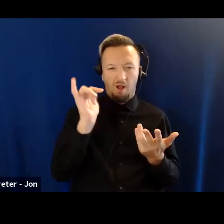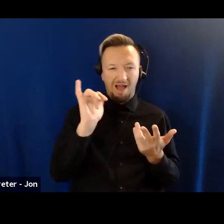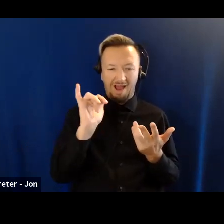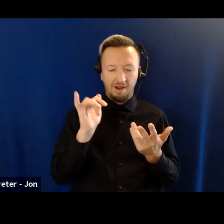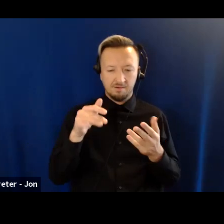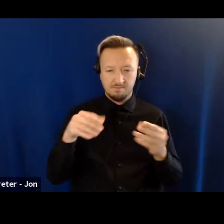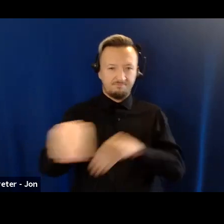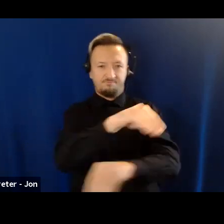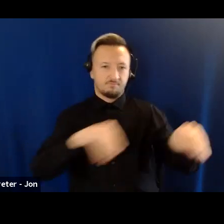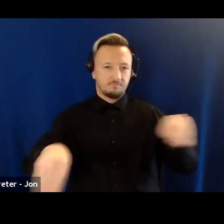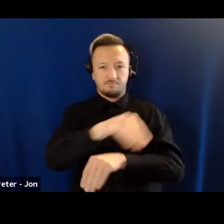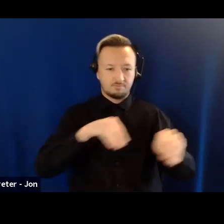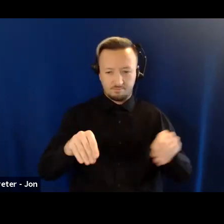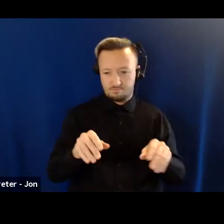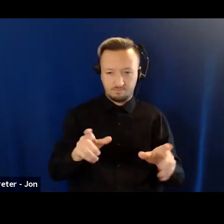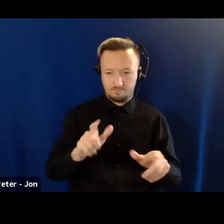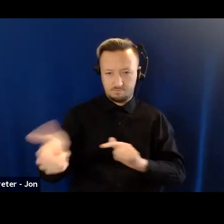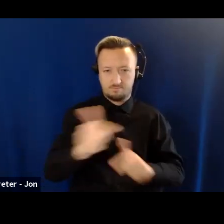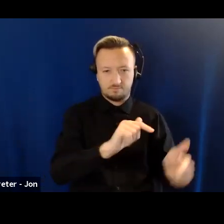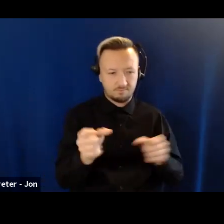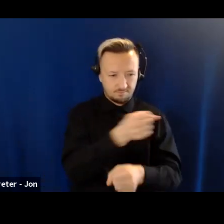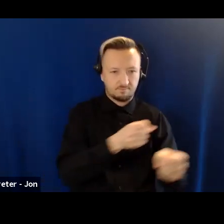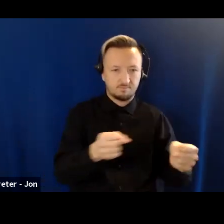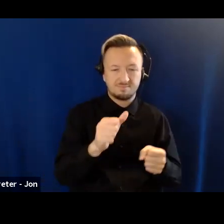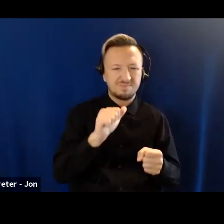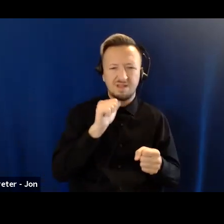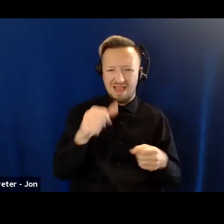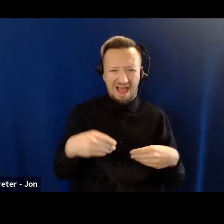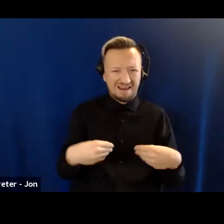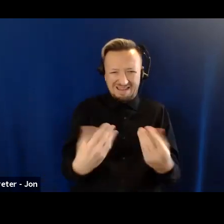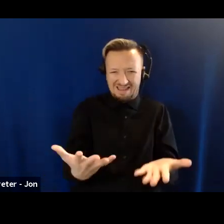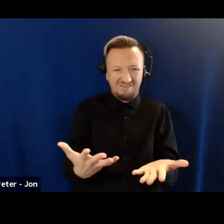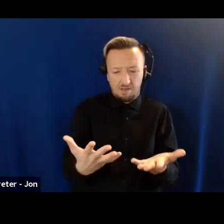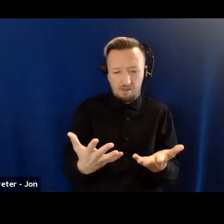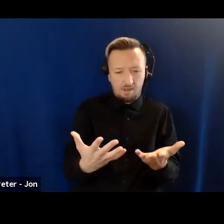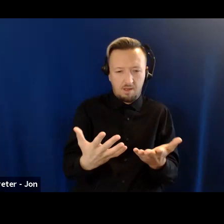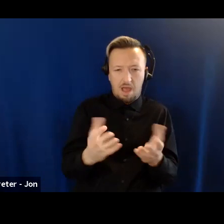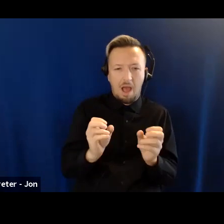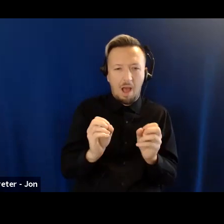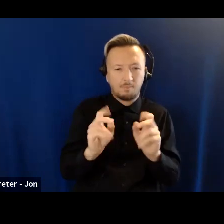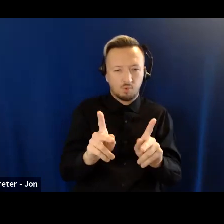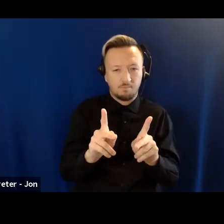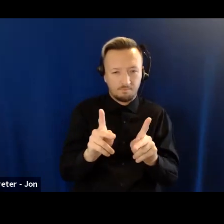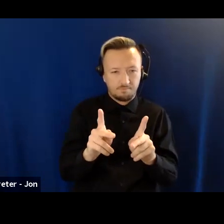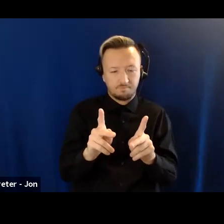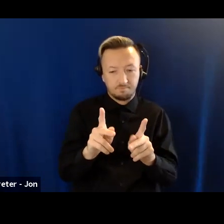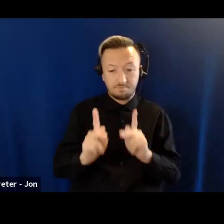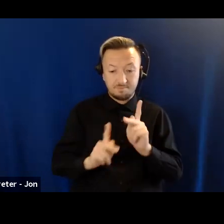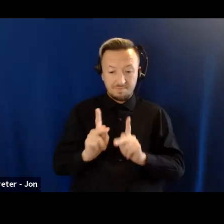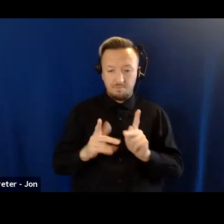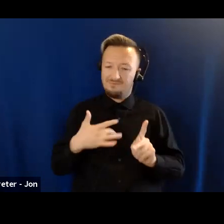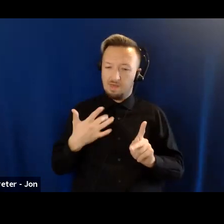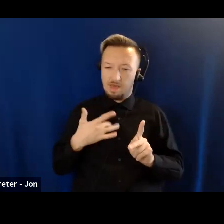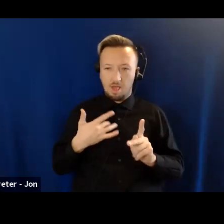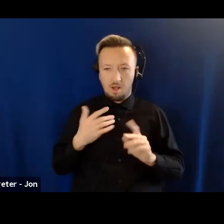the tables and the chairs, and not really, giving people the opportunity to relocate in a safe cohort